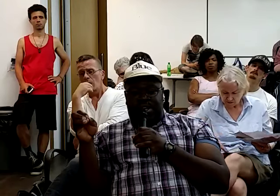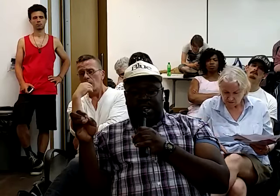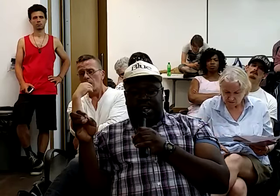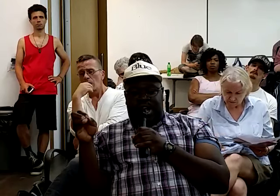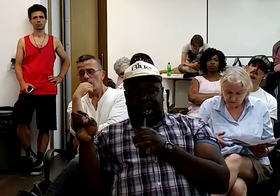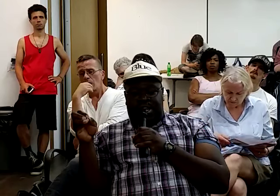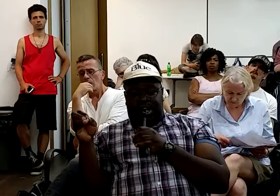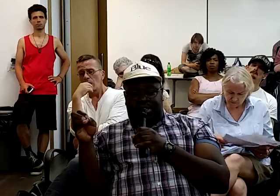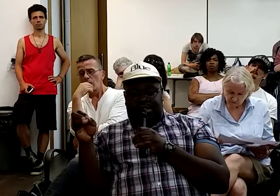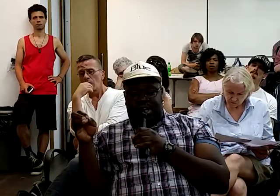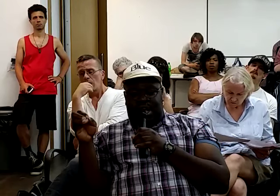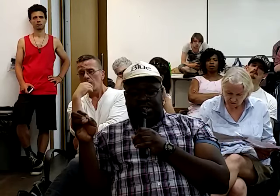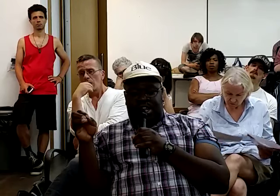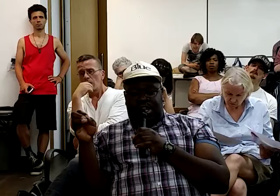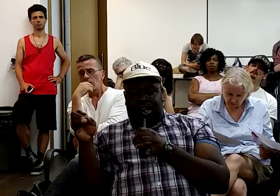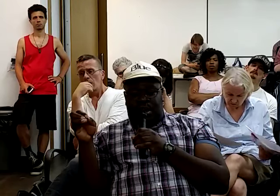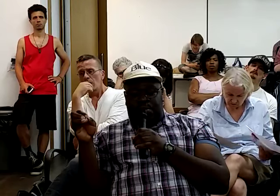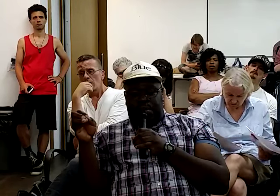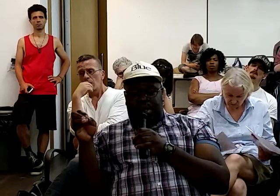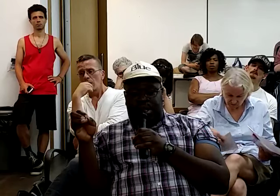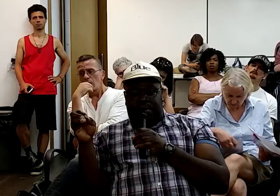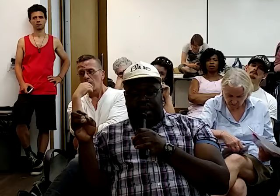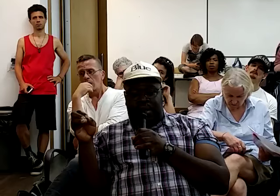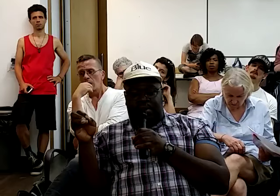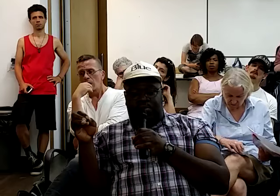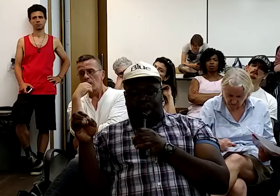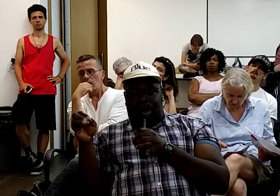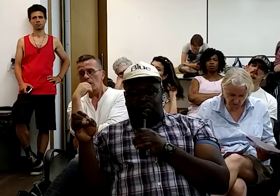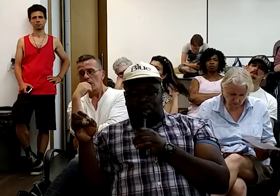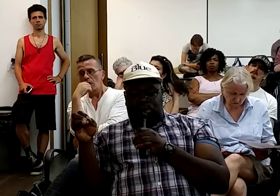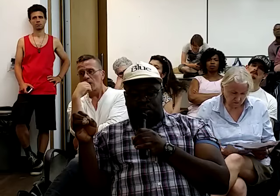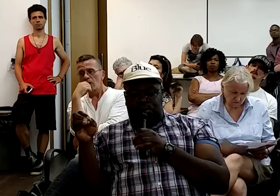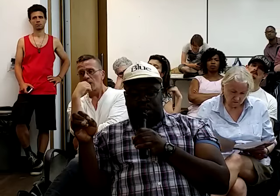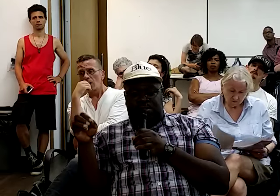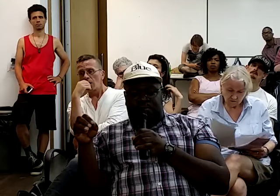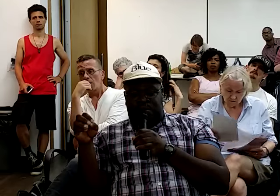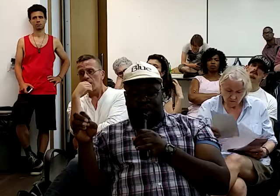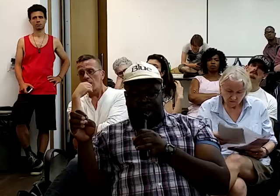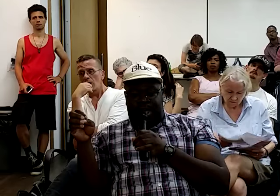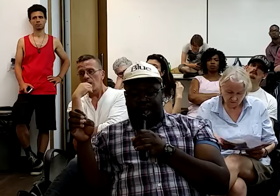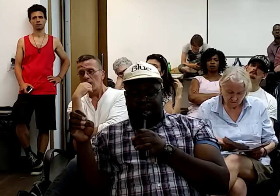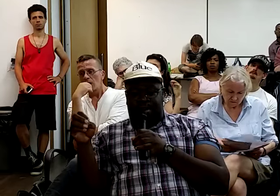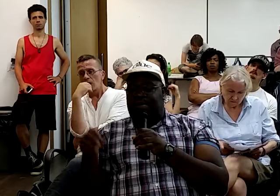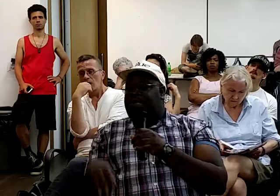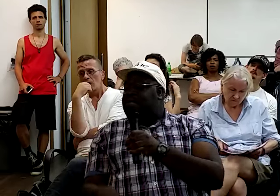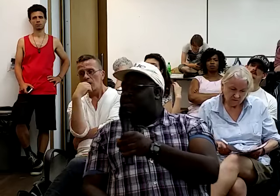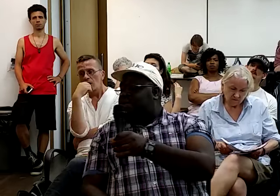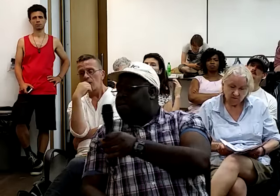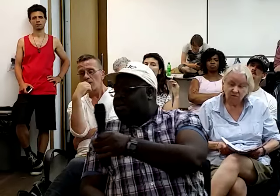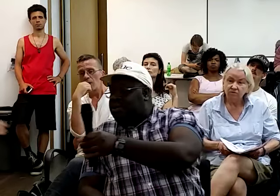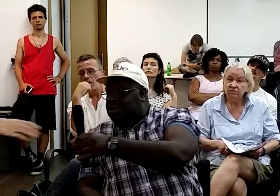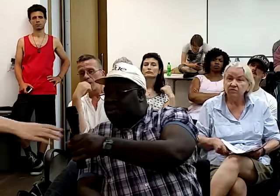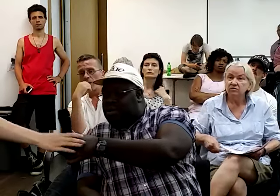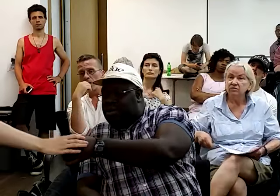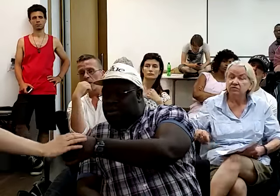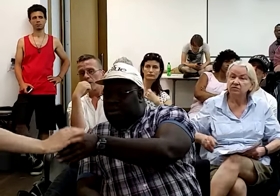the media are against Jeremy Corbyn anyway, and what's the reason for it?